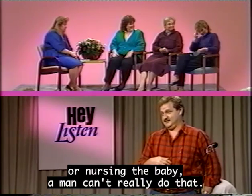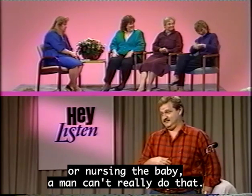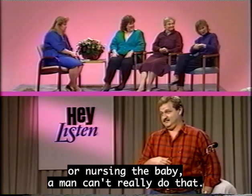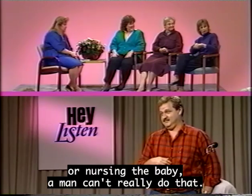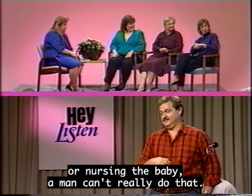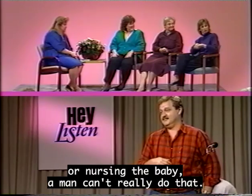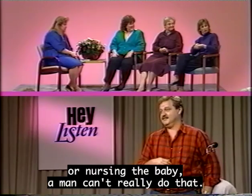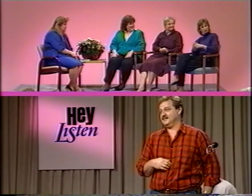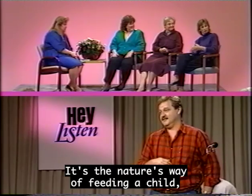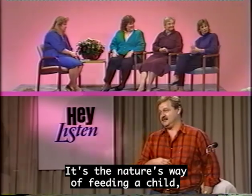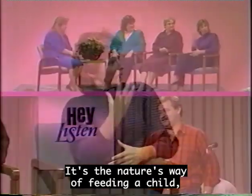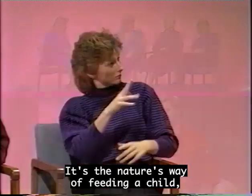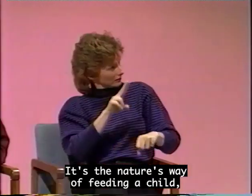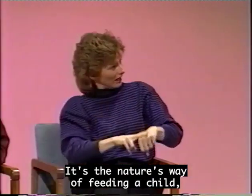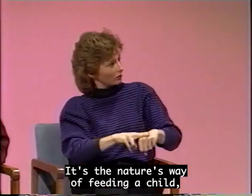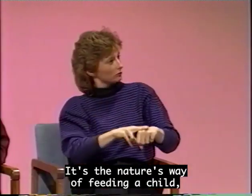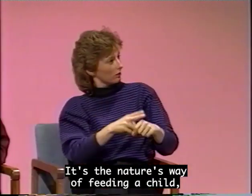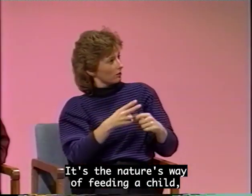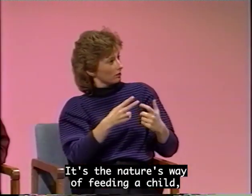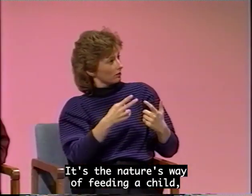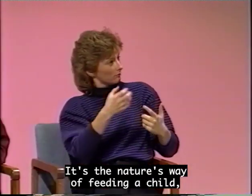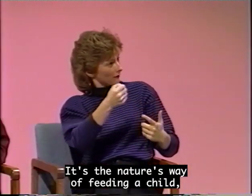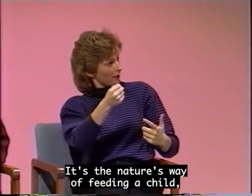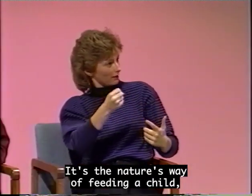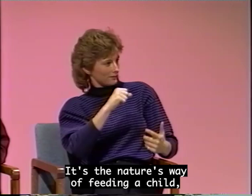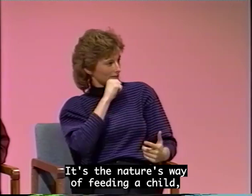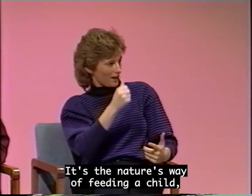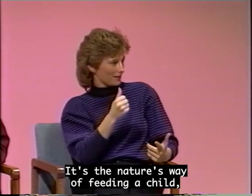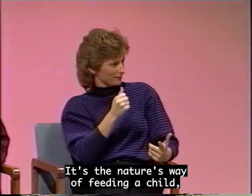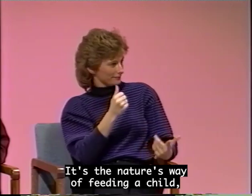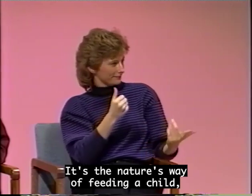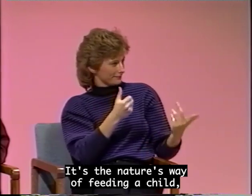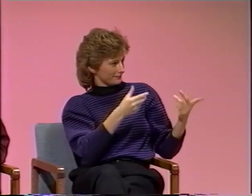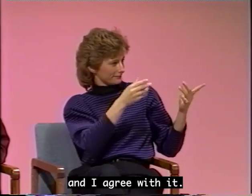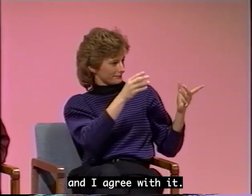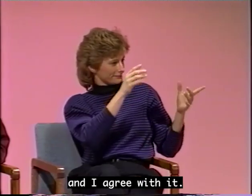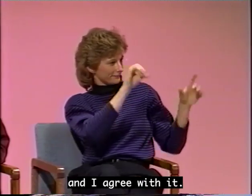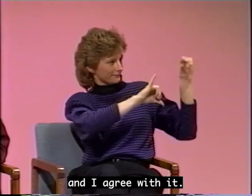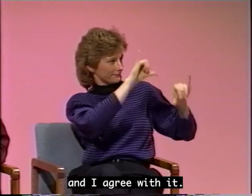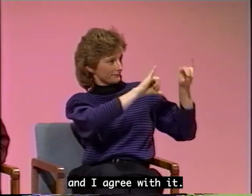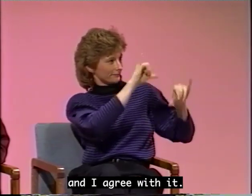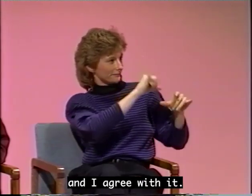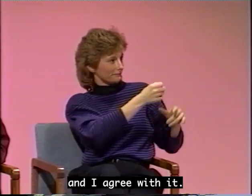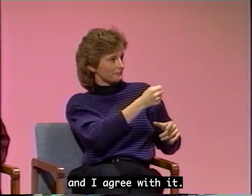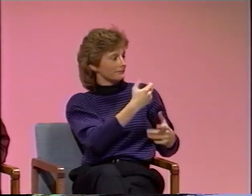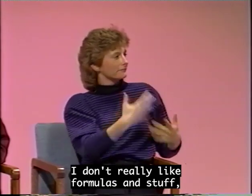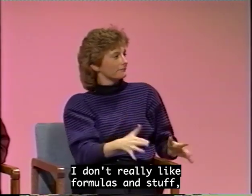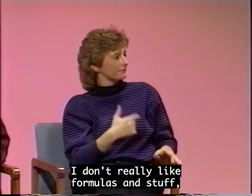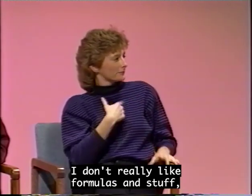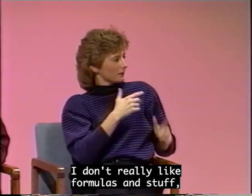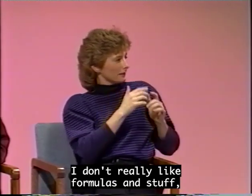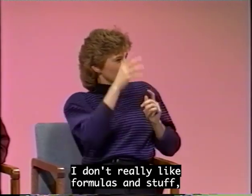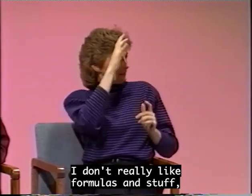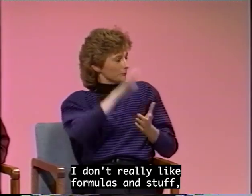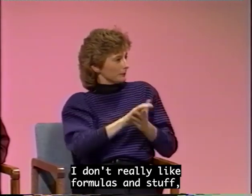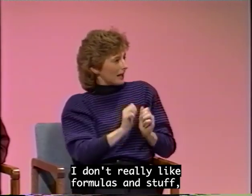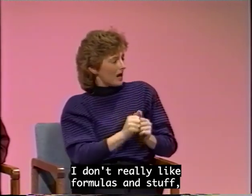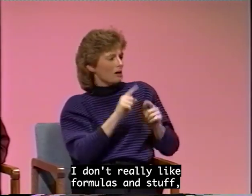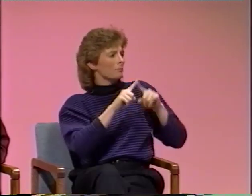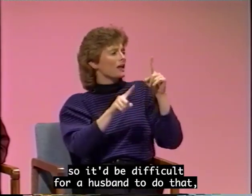really do that. It's the nature's way of feeding a child, and I agree with it. I don't really like formulas and stuff. So it'd be